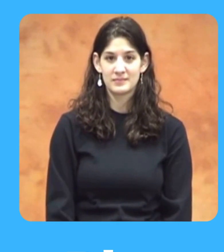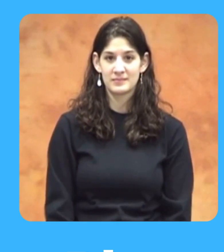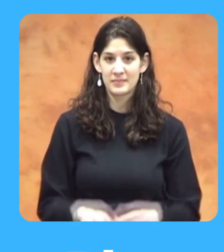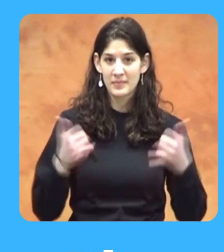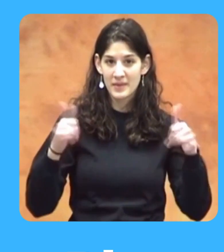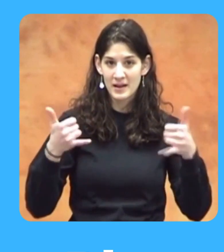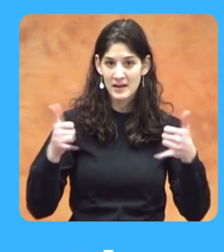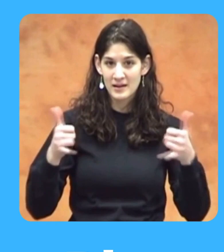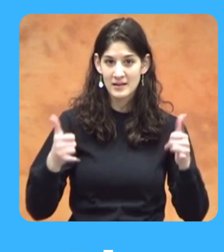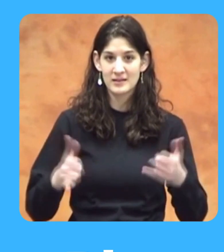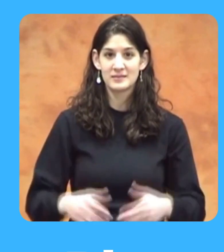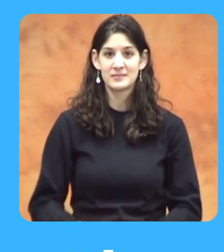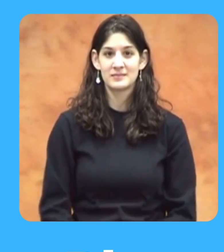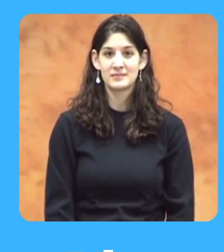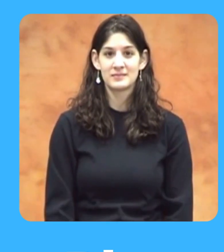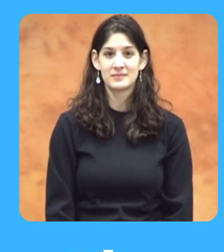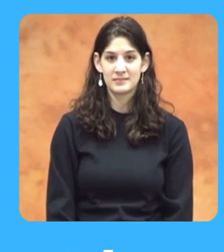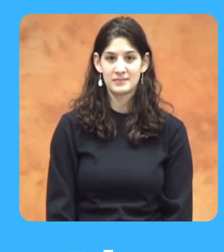Play.